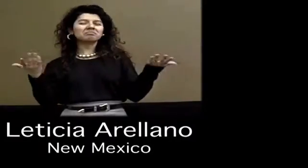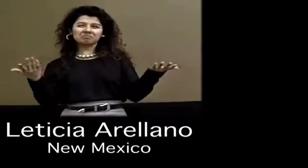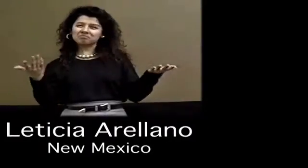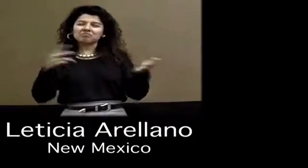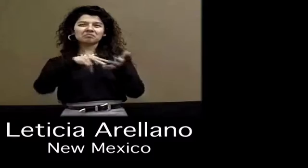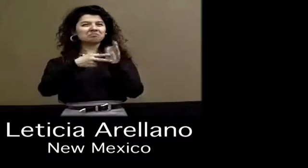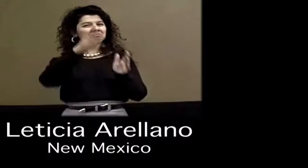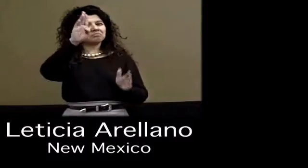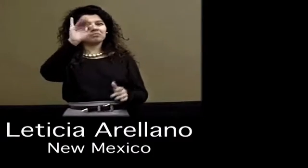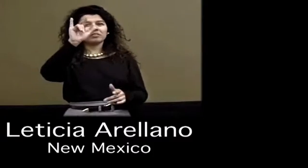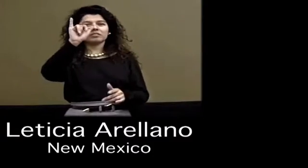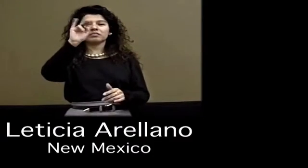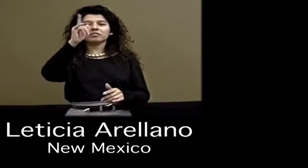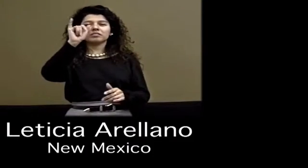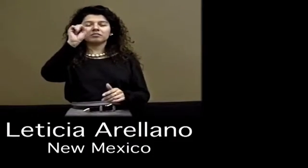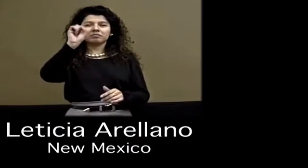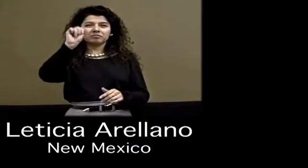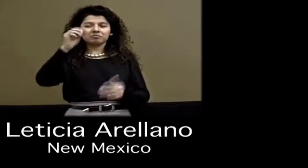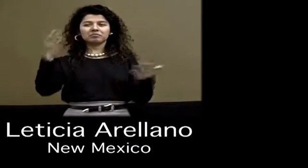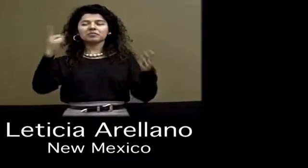Bilingualism means using two languages.